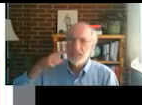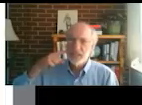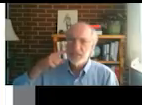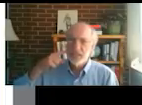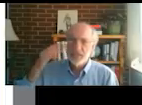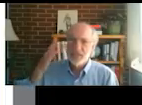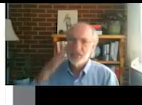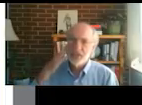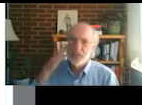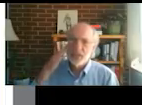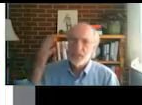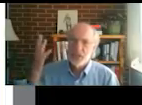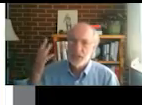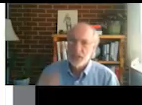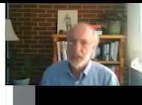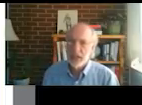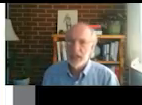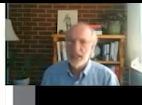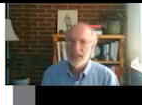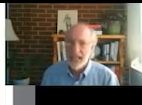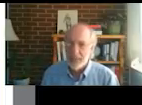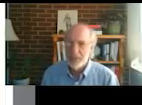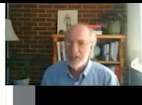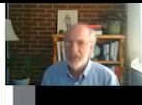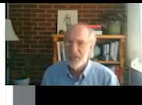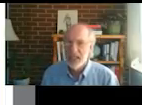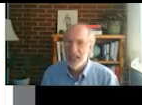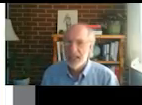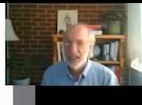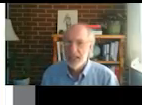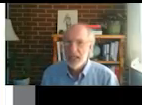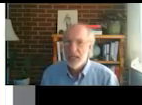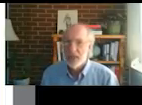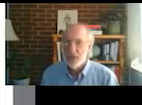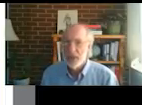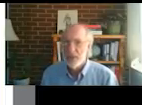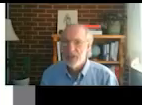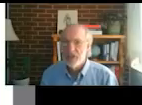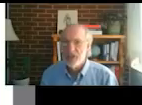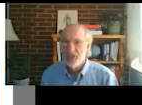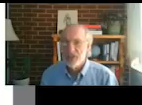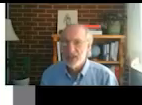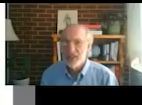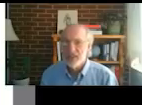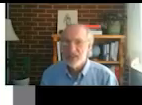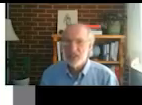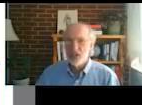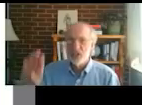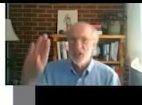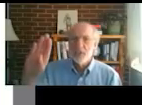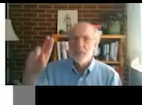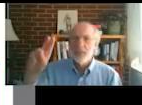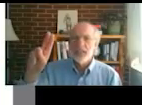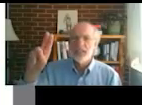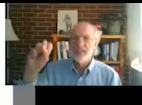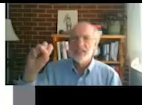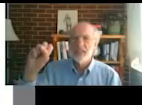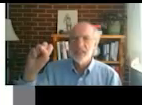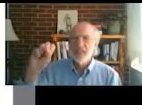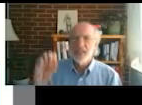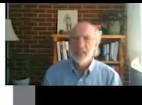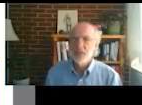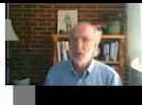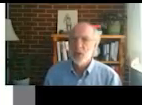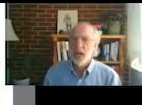to isolate the finger yet, so you might use an adapted sign. There may be certain signs, such as